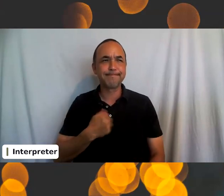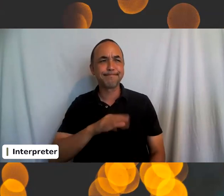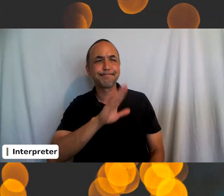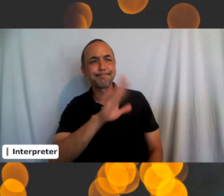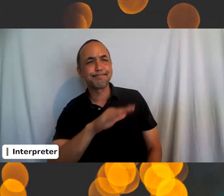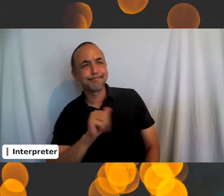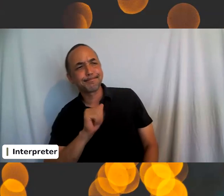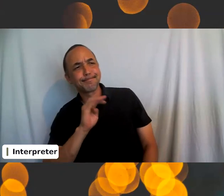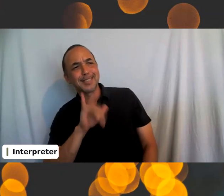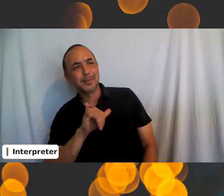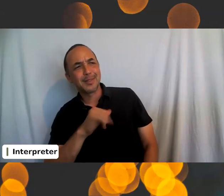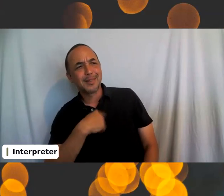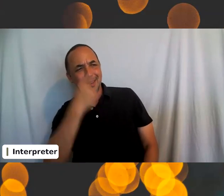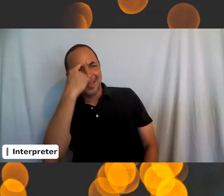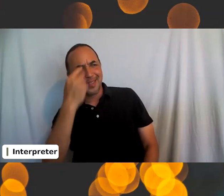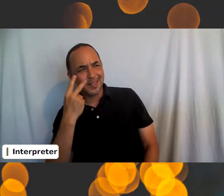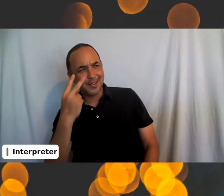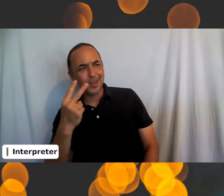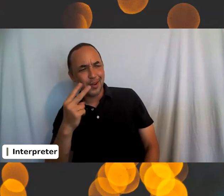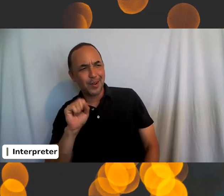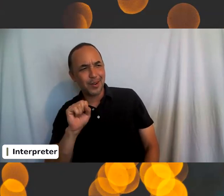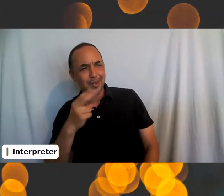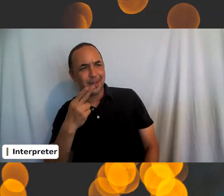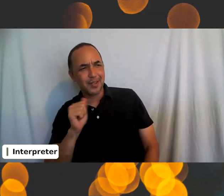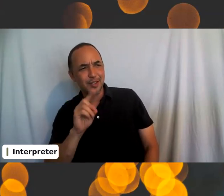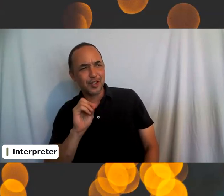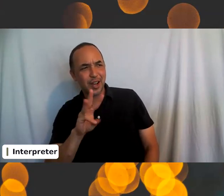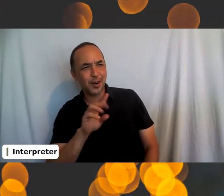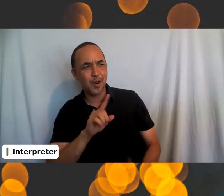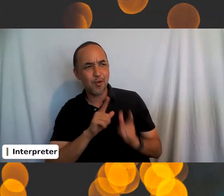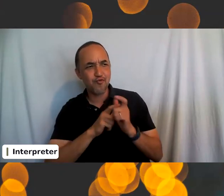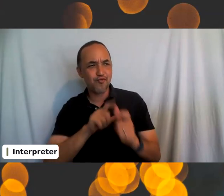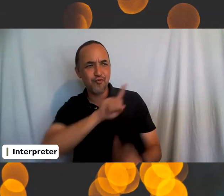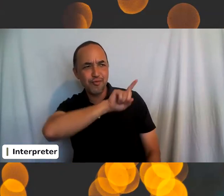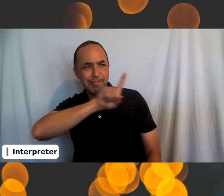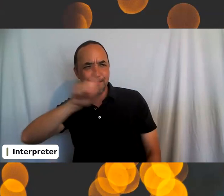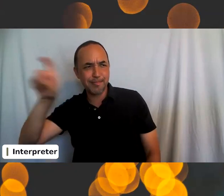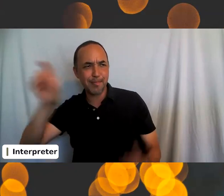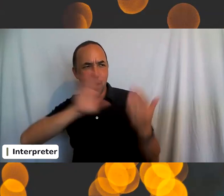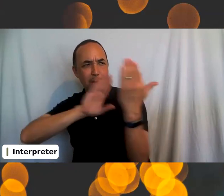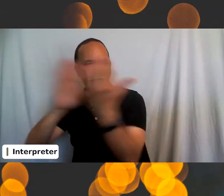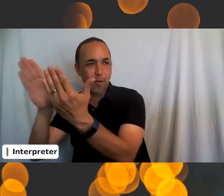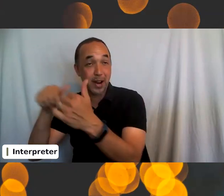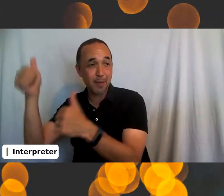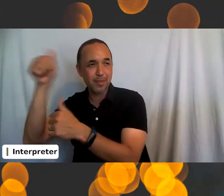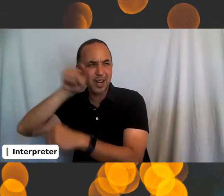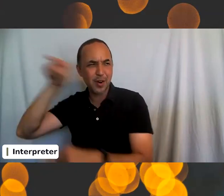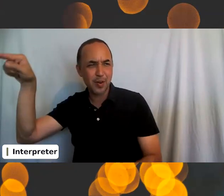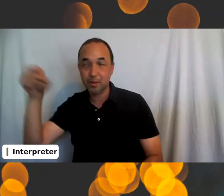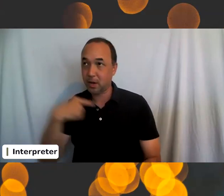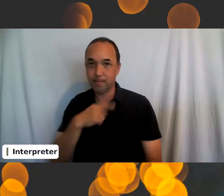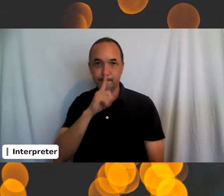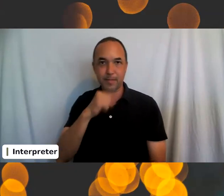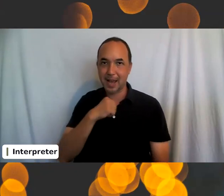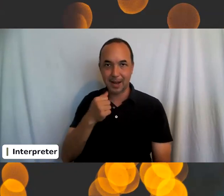Amy, I think I just saw a little shadow run down the hallway upstairs, right where I saw this shadow. And I had not told her about this at all, right?